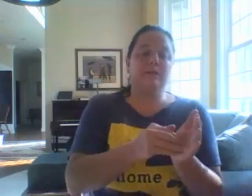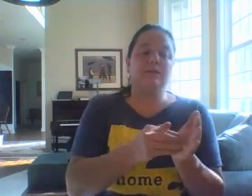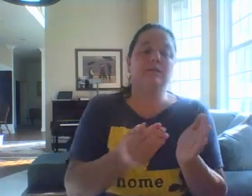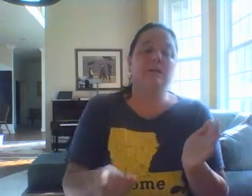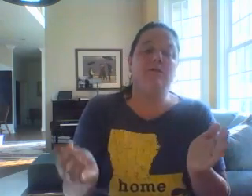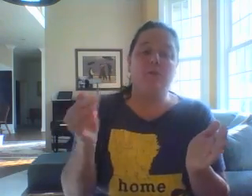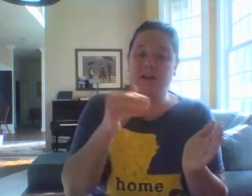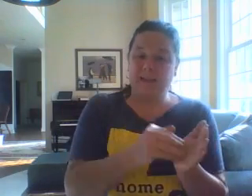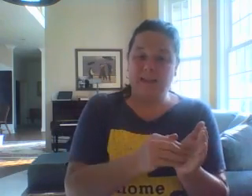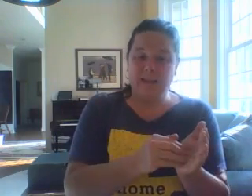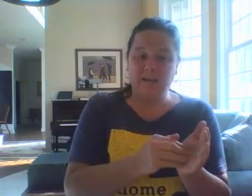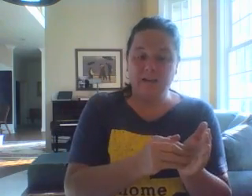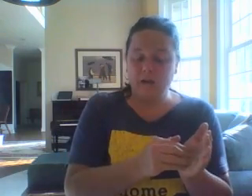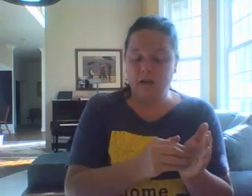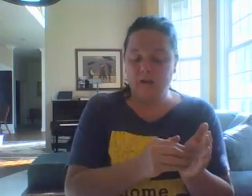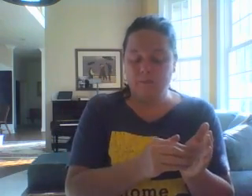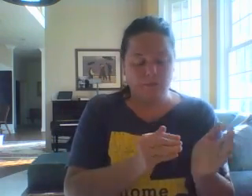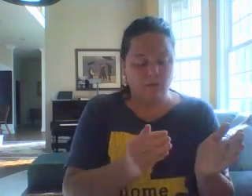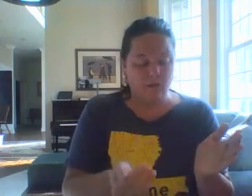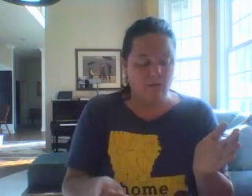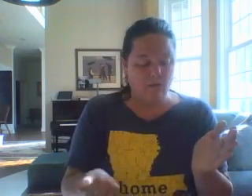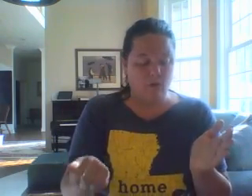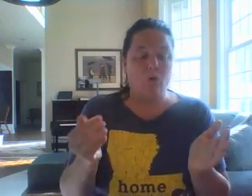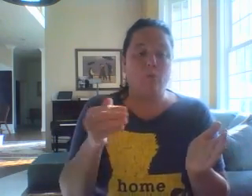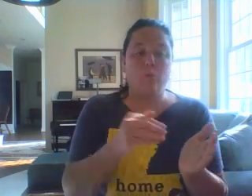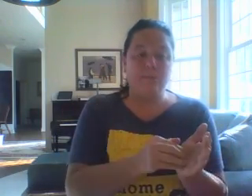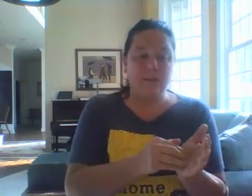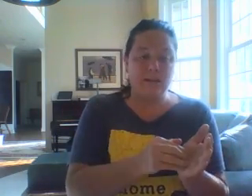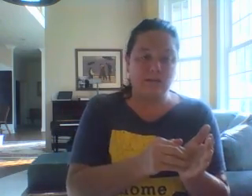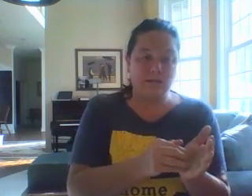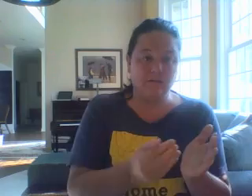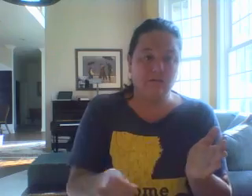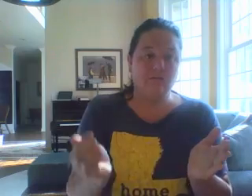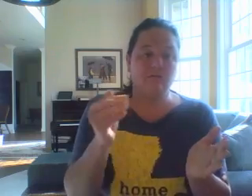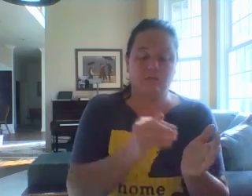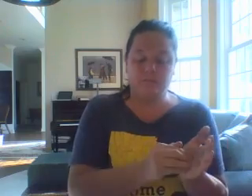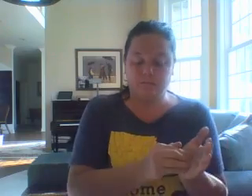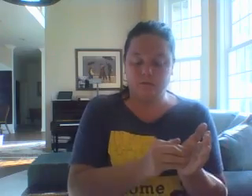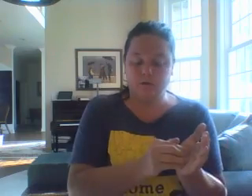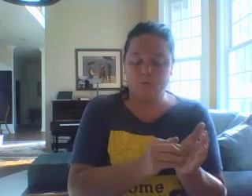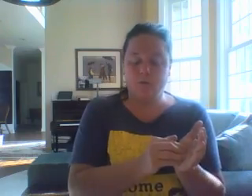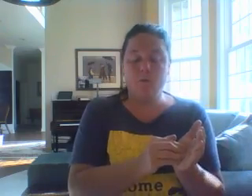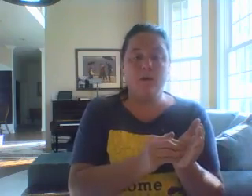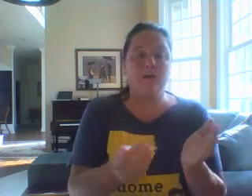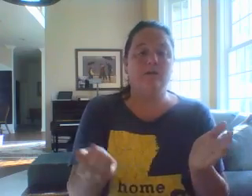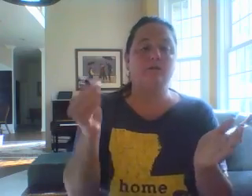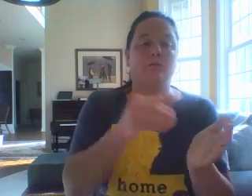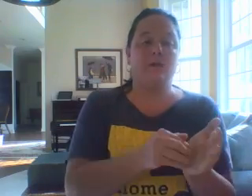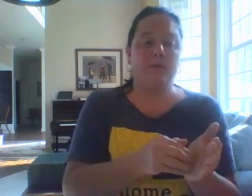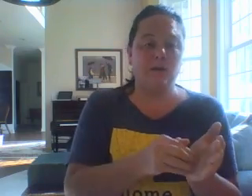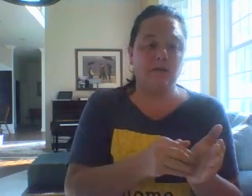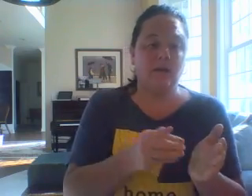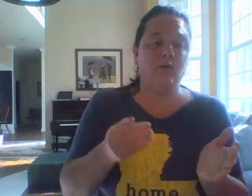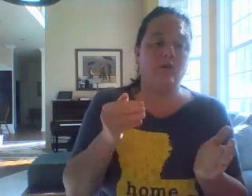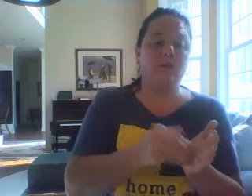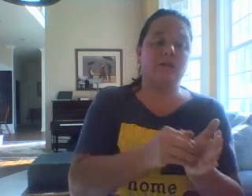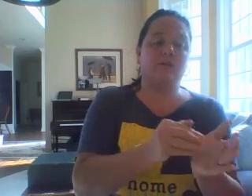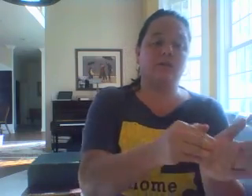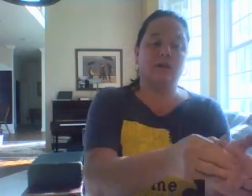this is a sign for again or repeat. So the word they want here is repeat, and you can do it several